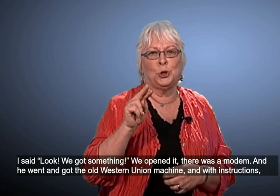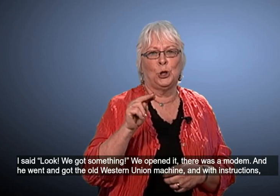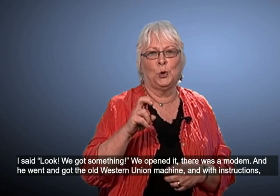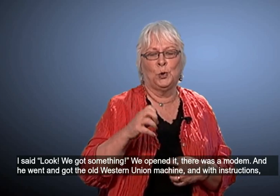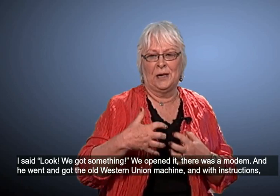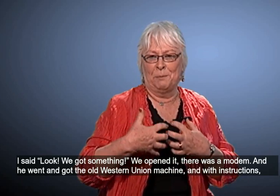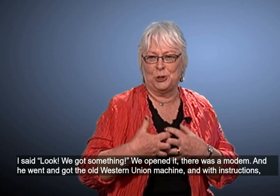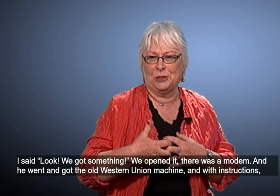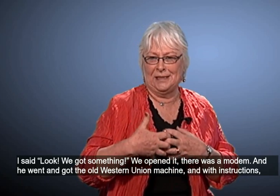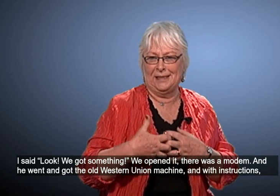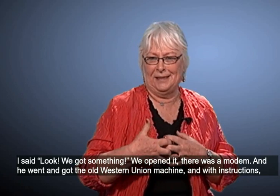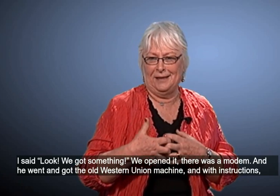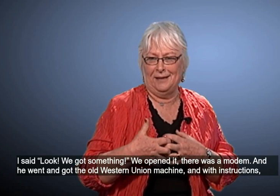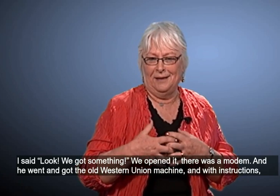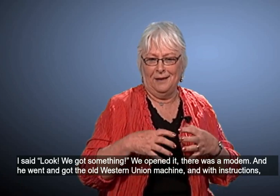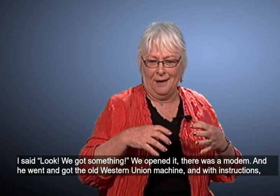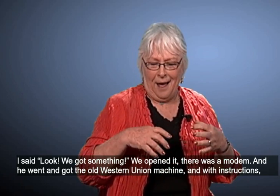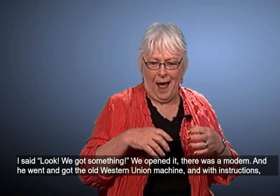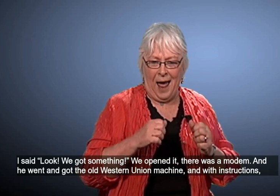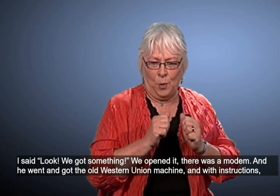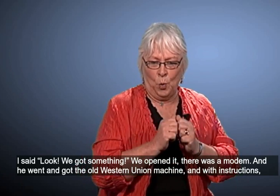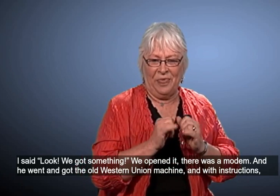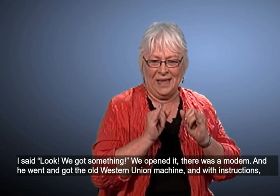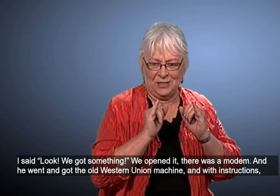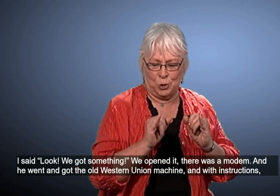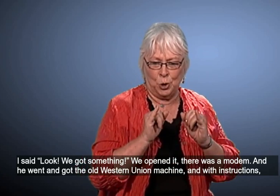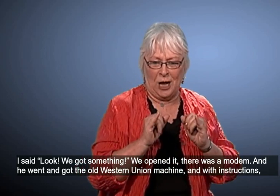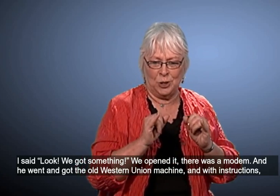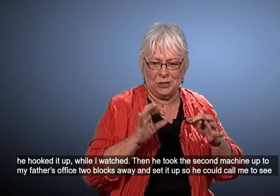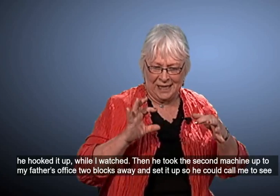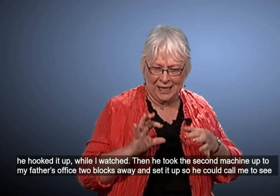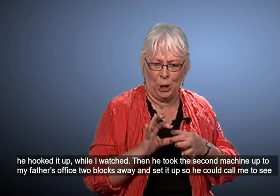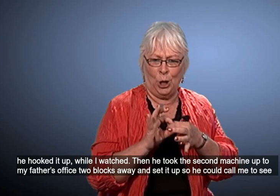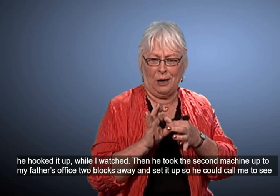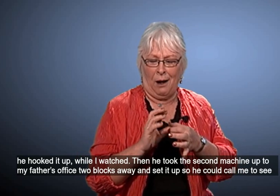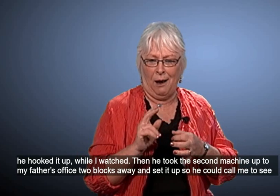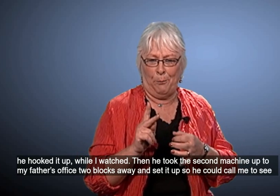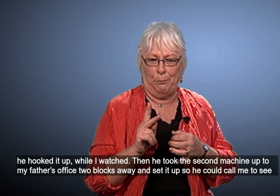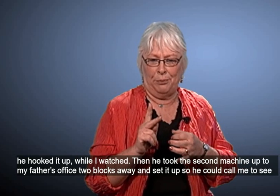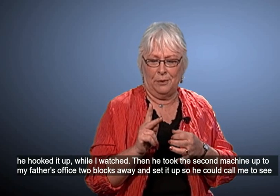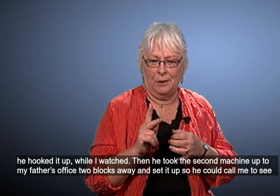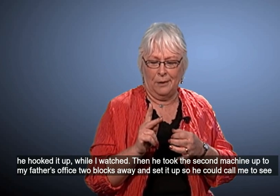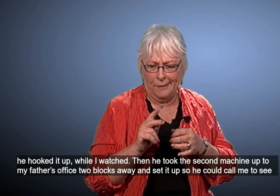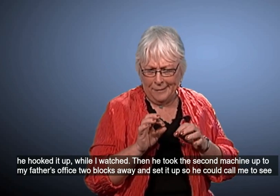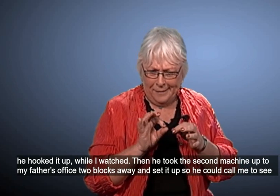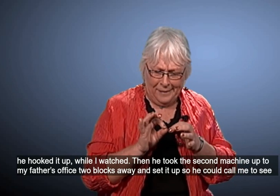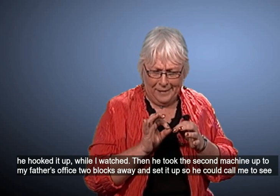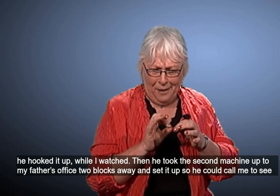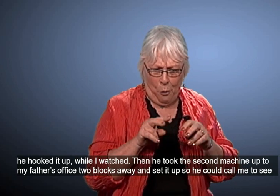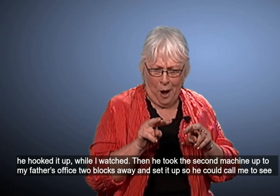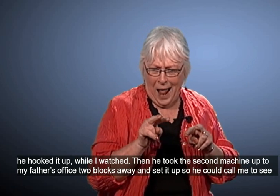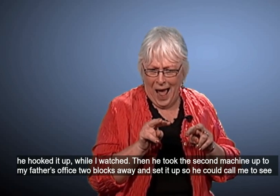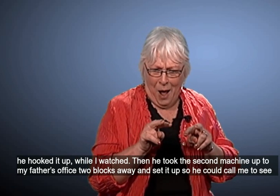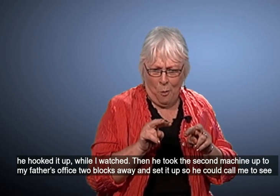Union machine. And with instructions, he hooked it up while I watched.